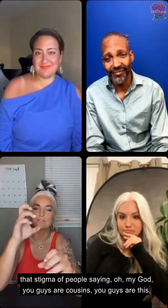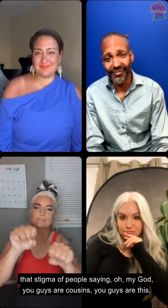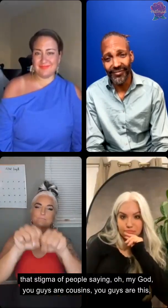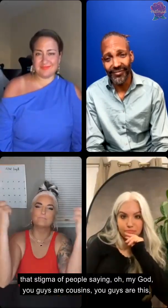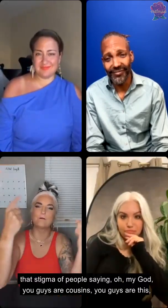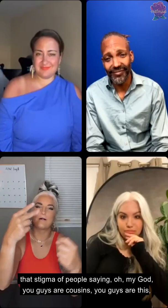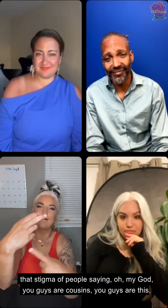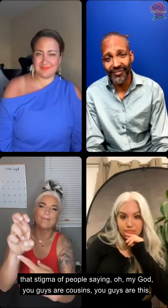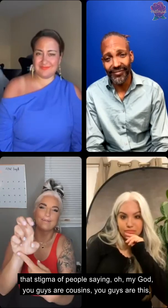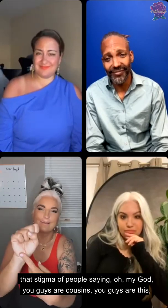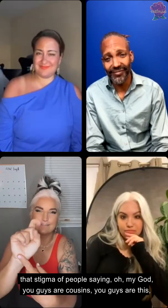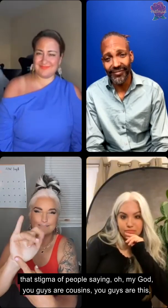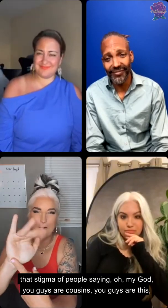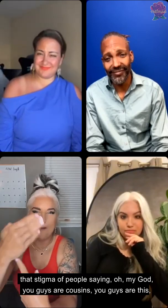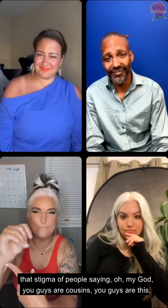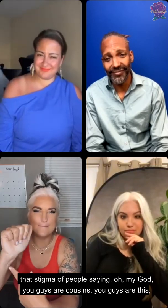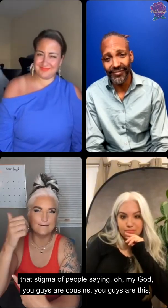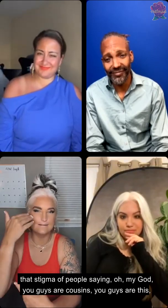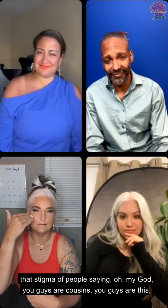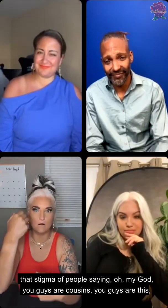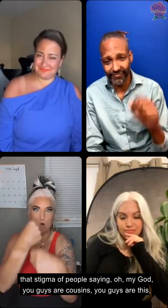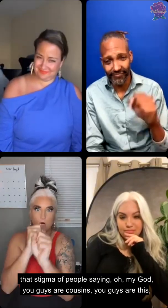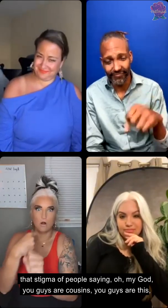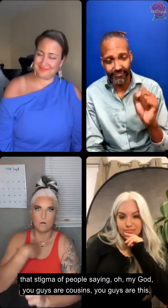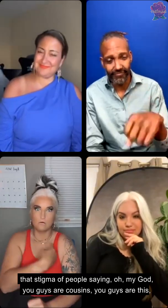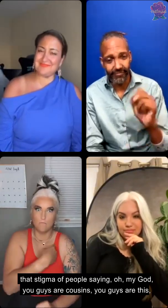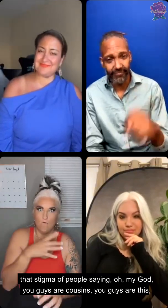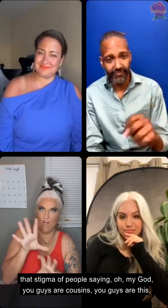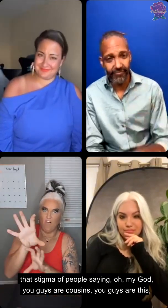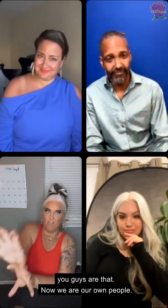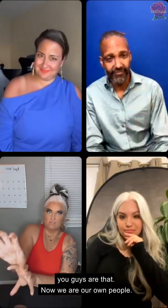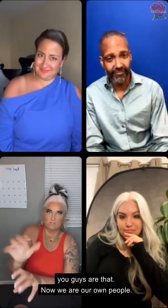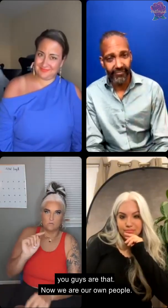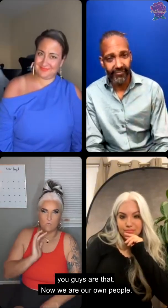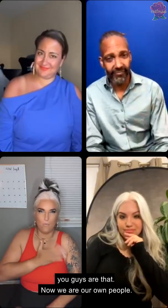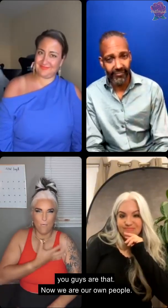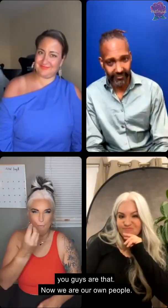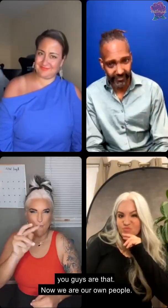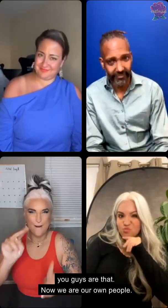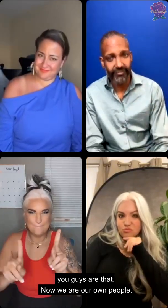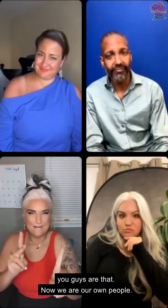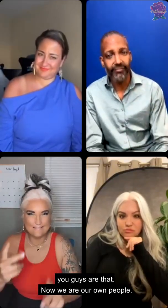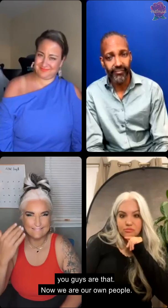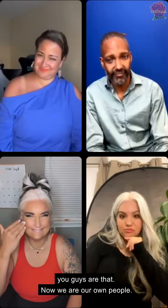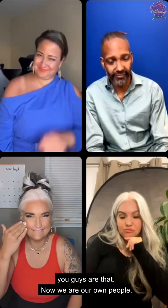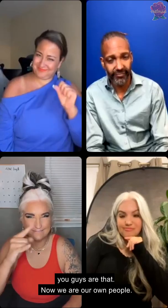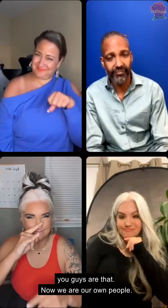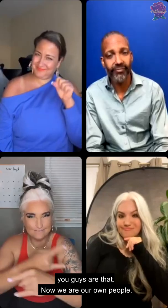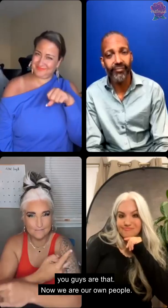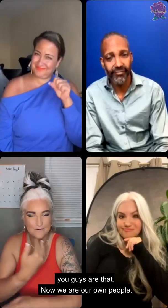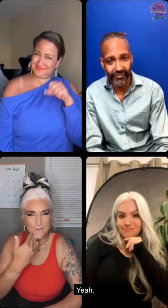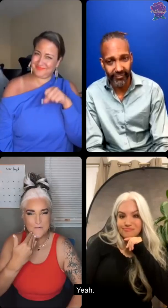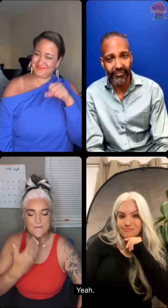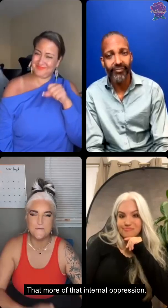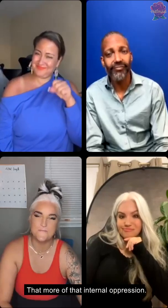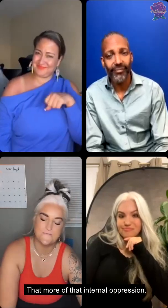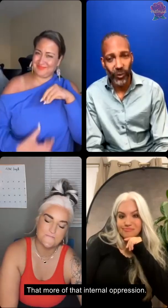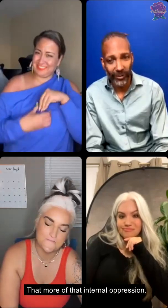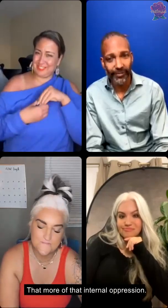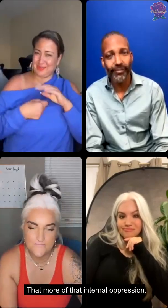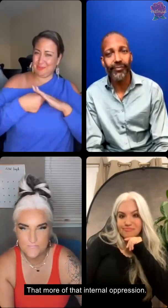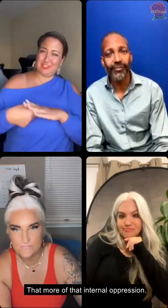and break that stigma of people saying, "Oh my God, you guys are cousins. You guys are this. You guys are that." No, we are our own